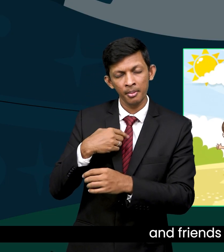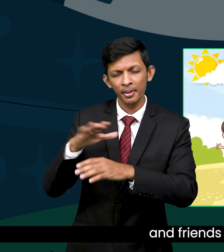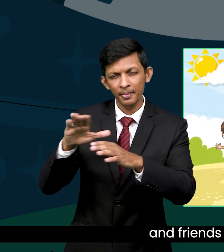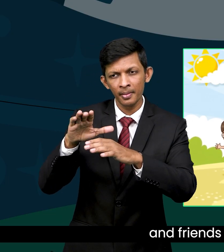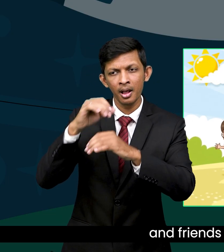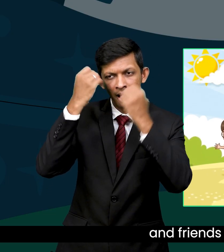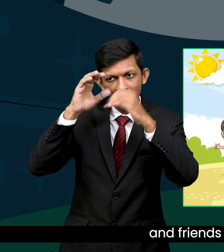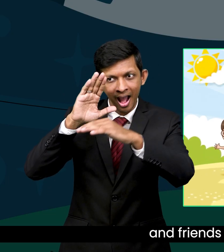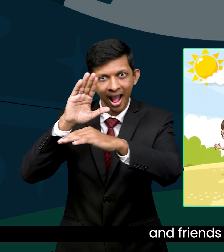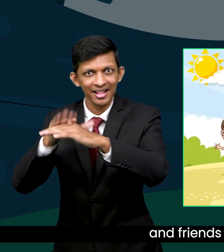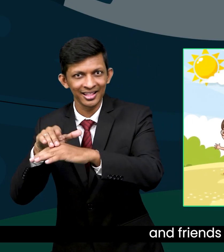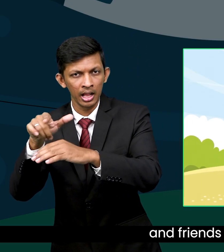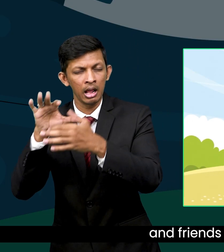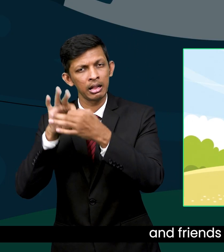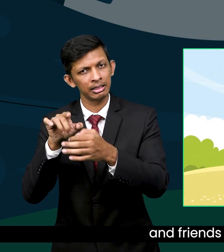us.